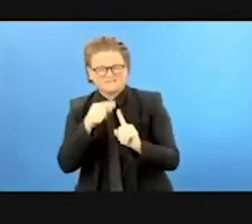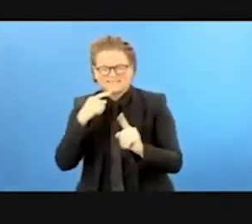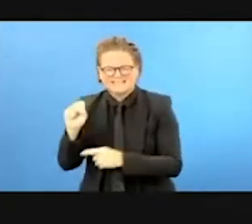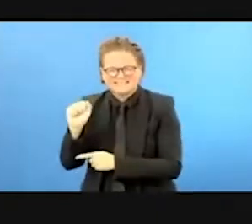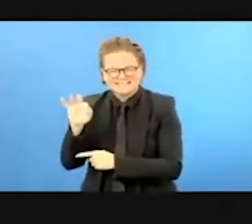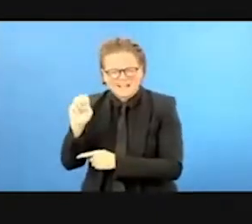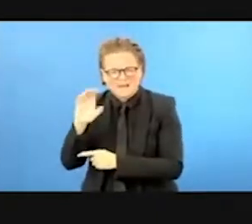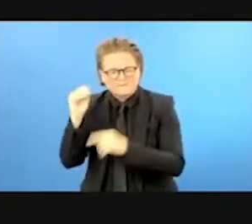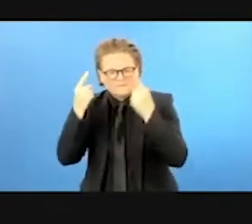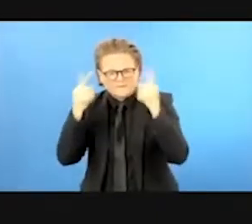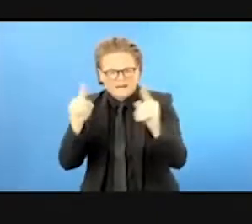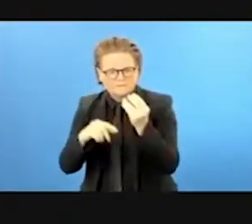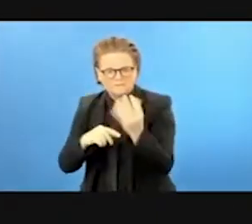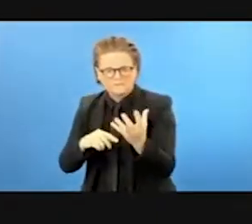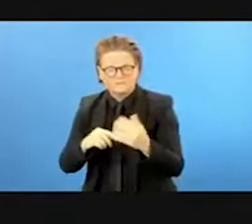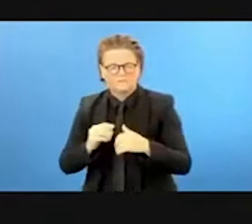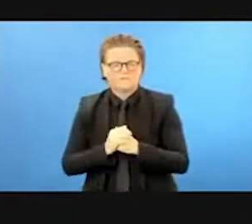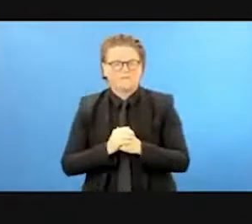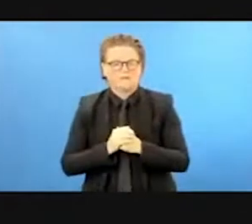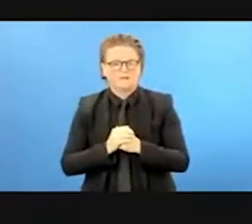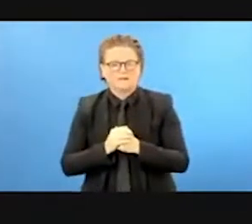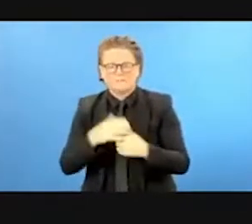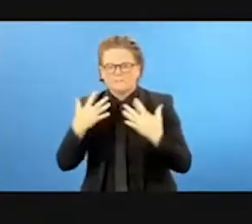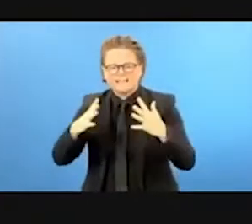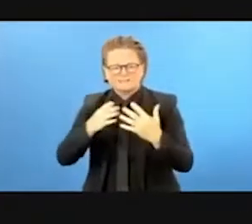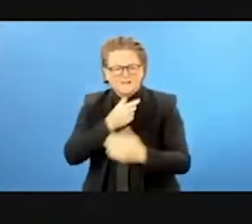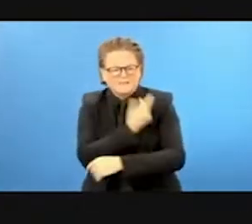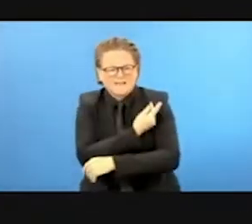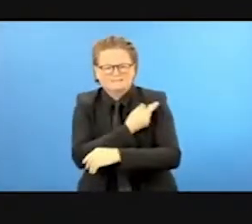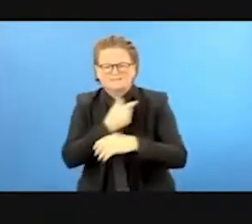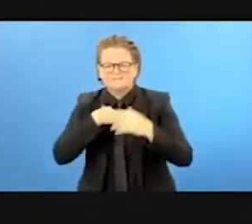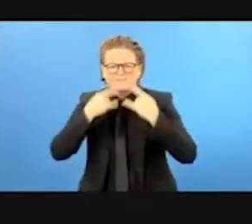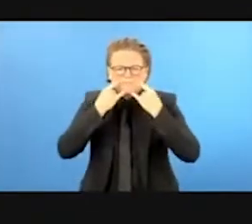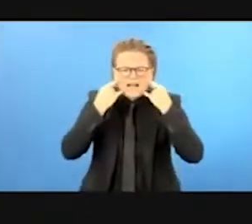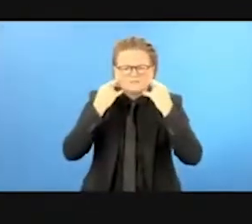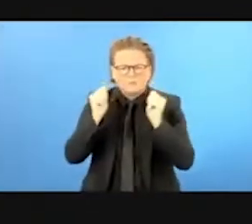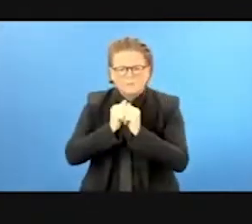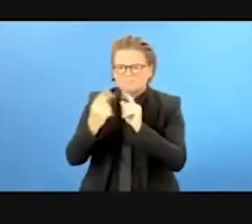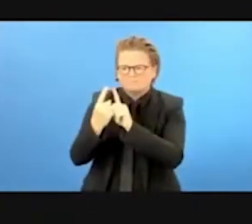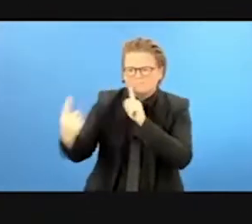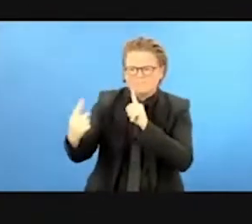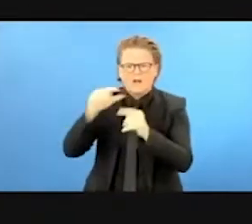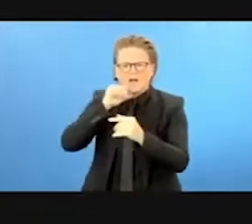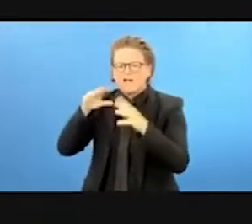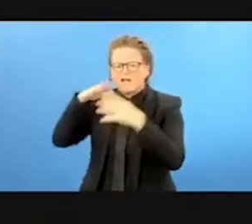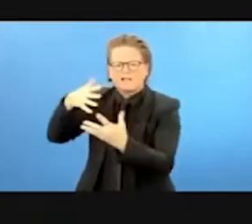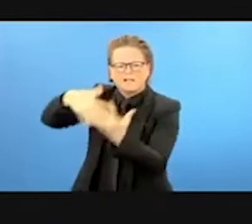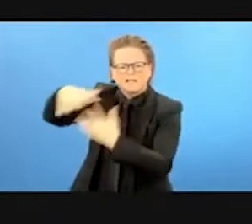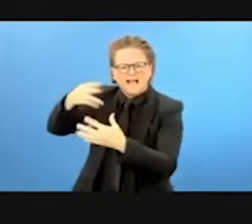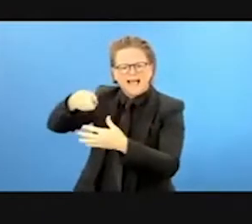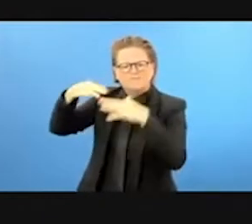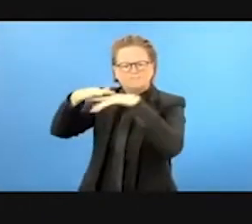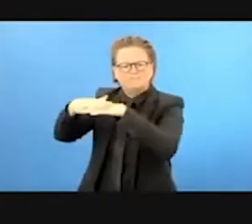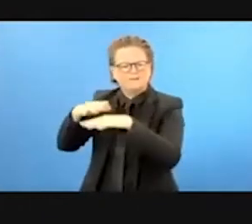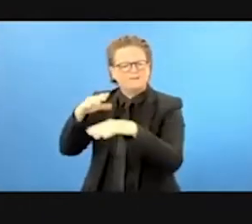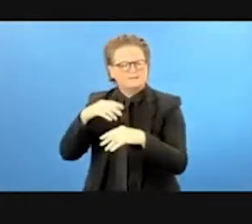end the COVID-19 pandemic and safely reopen San Francisco. Go to sf.gov/COVID vaccine